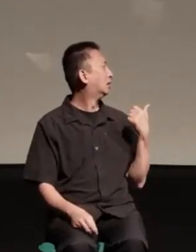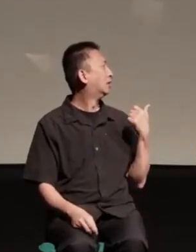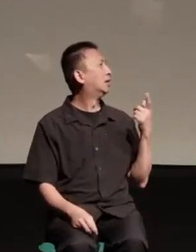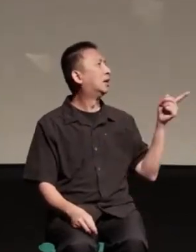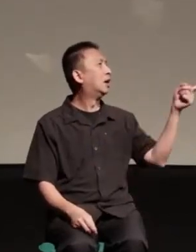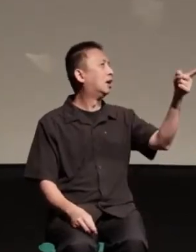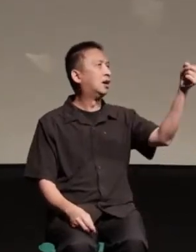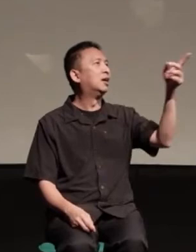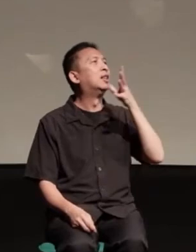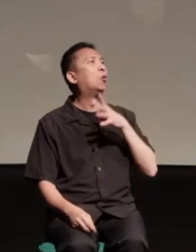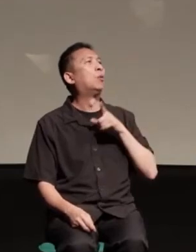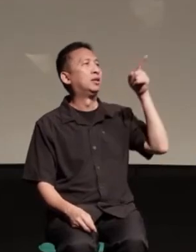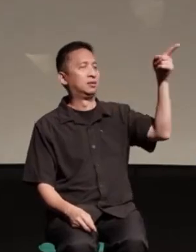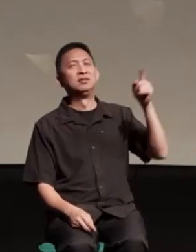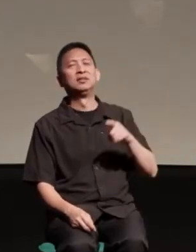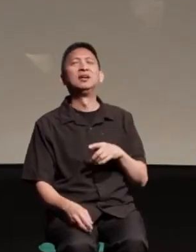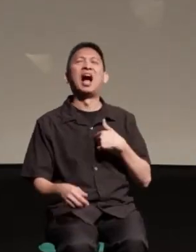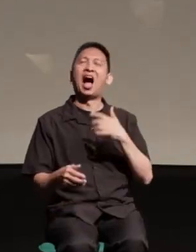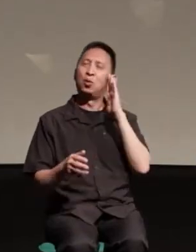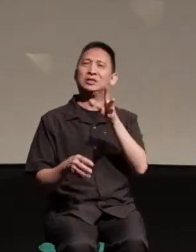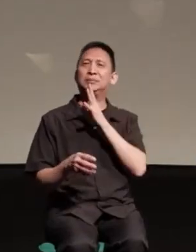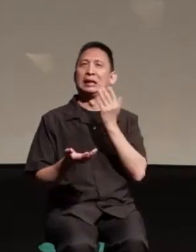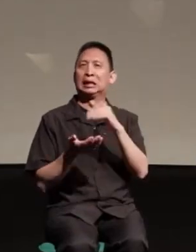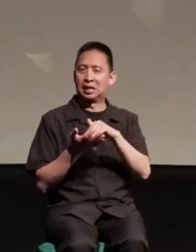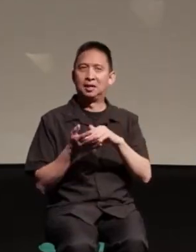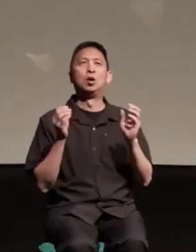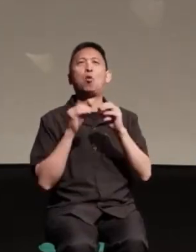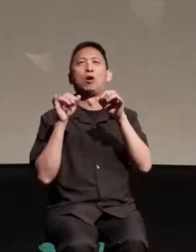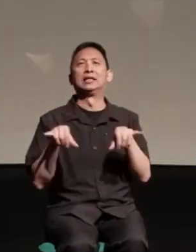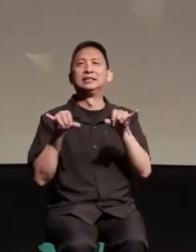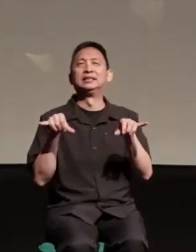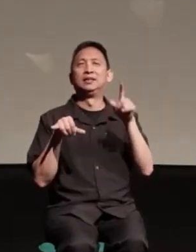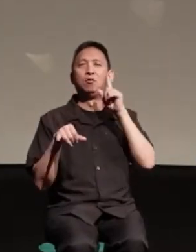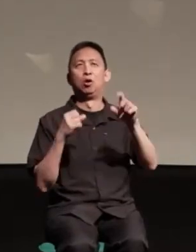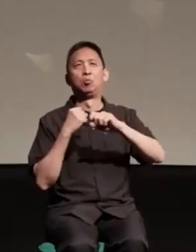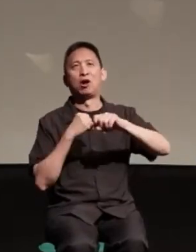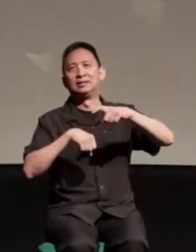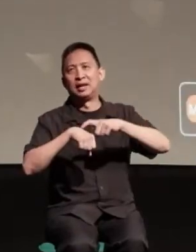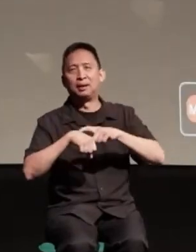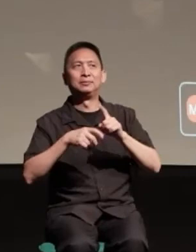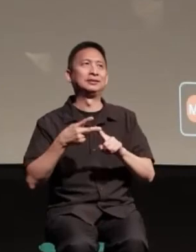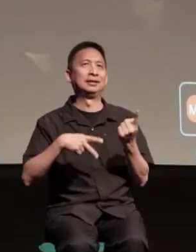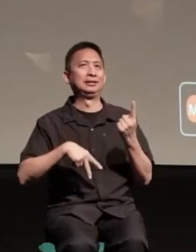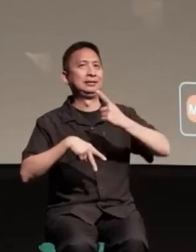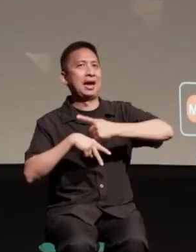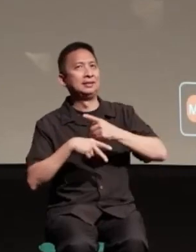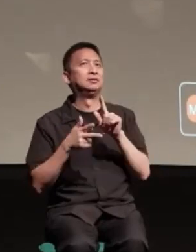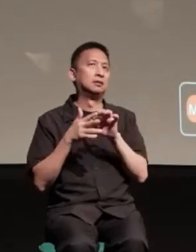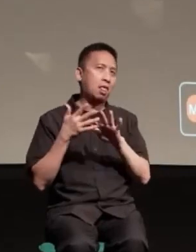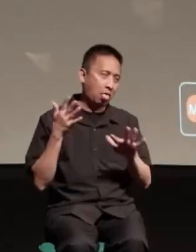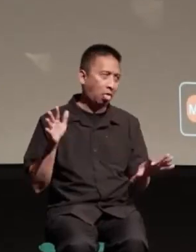I would say that more consistency in broadcast times and dates. And while I